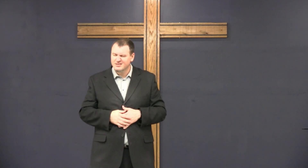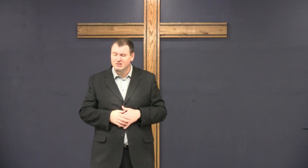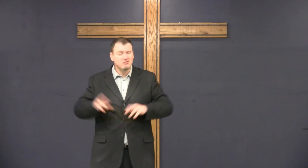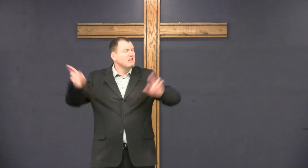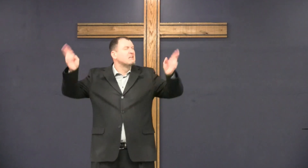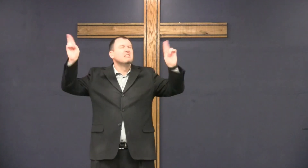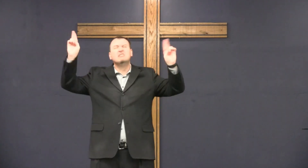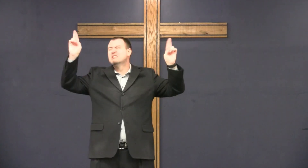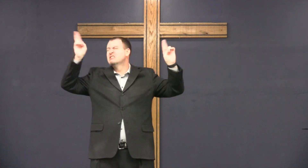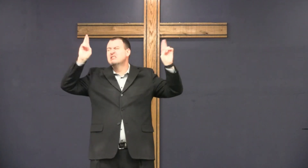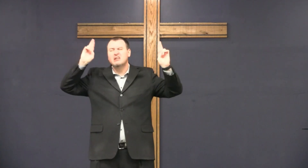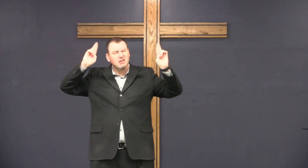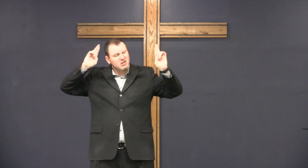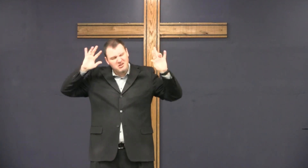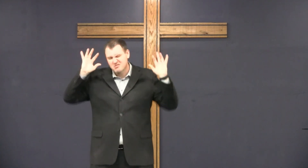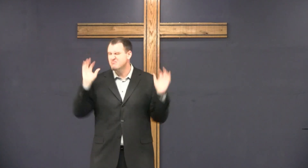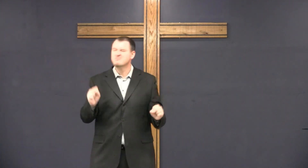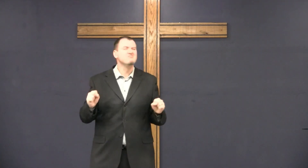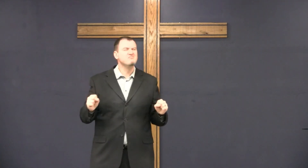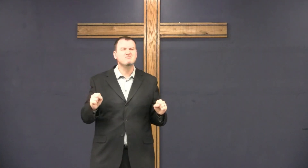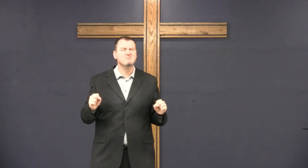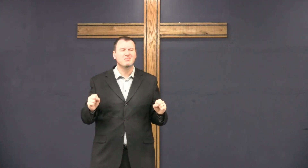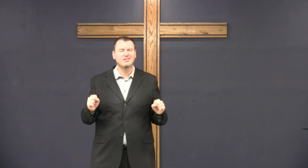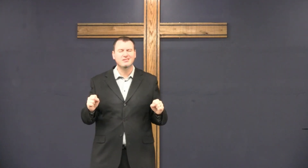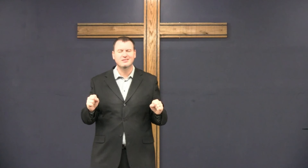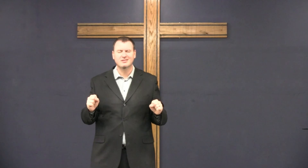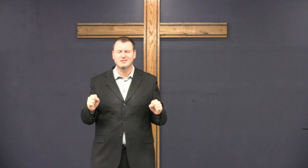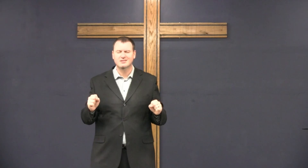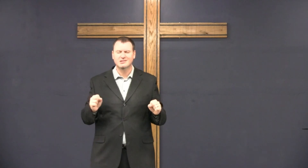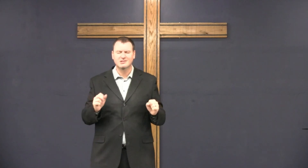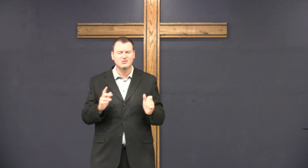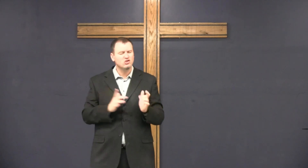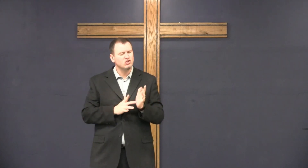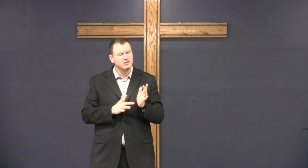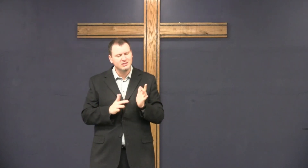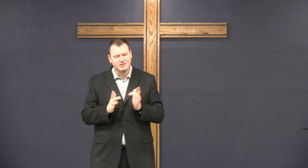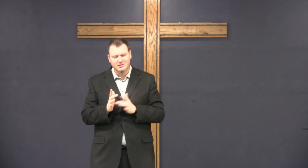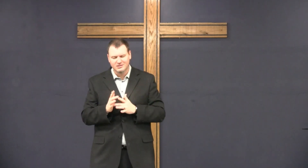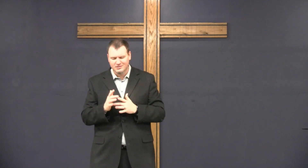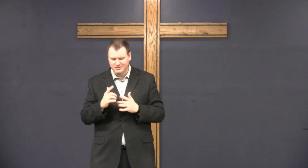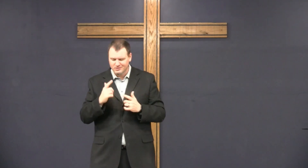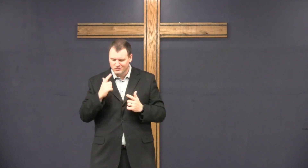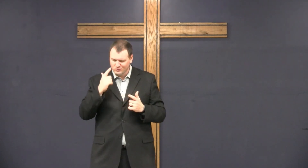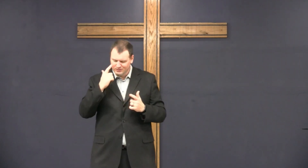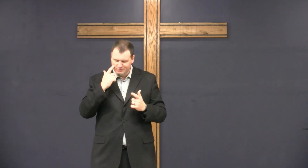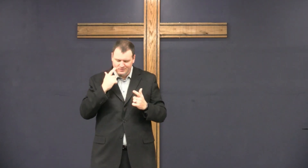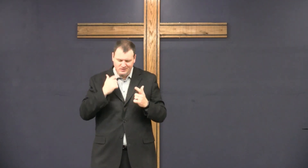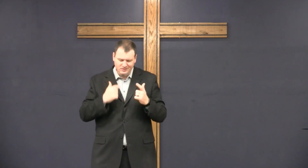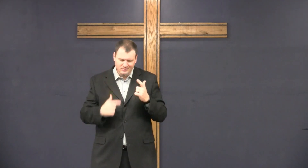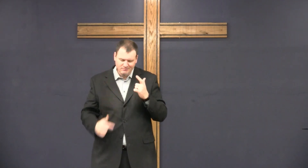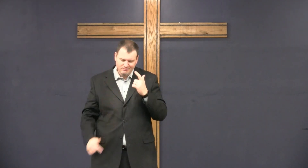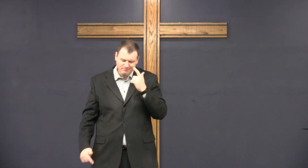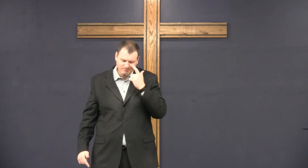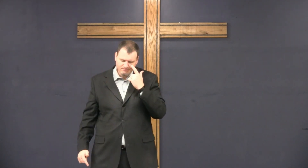the Son of David, and they were ready to proclaim it. And Jesus